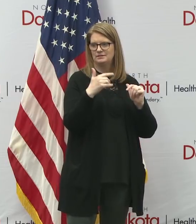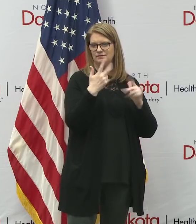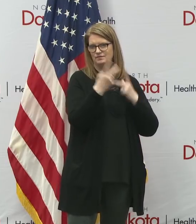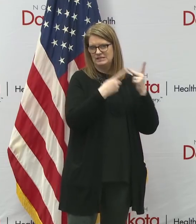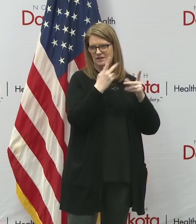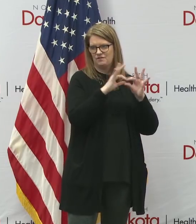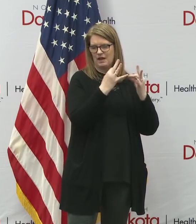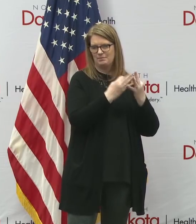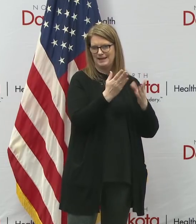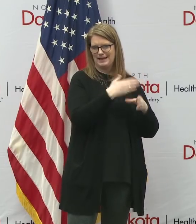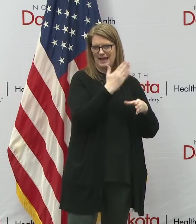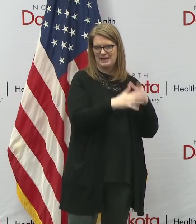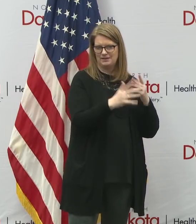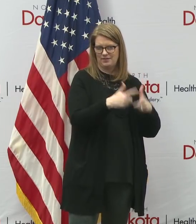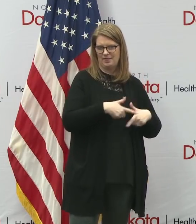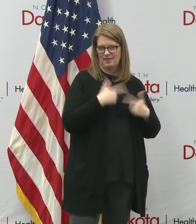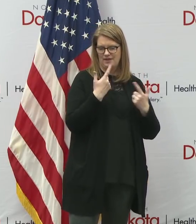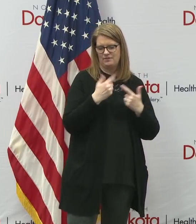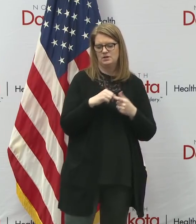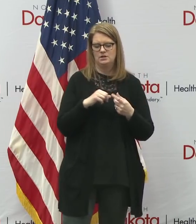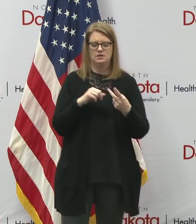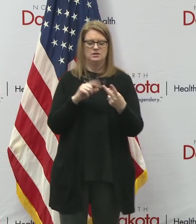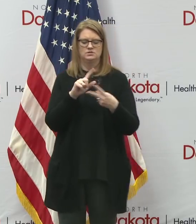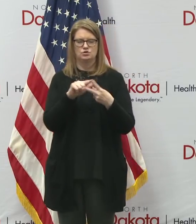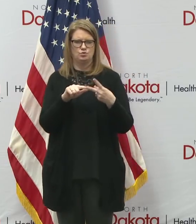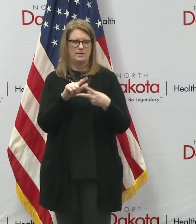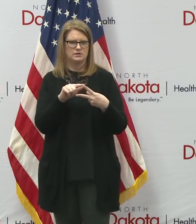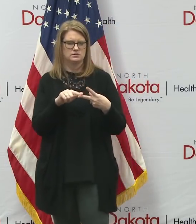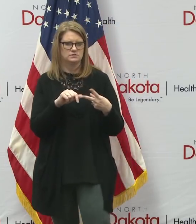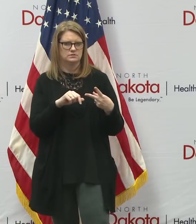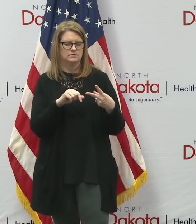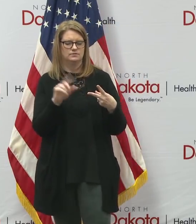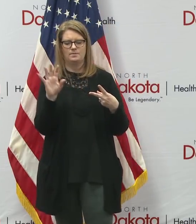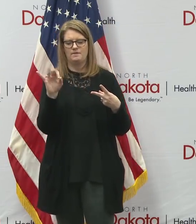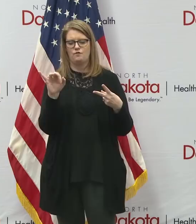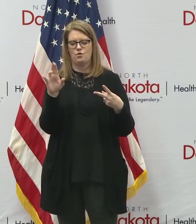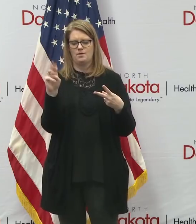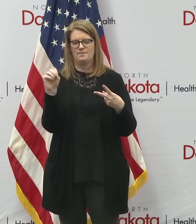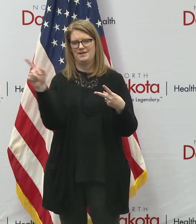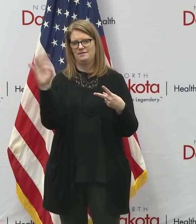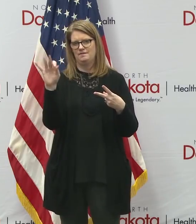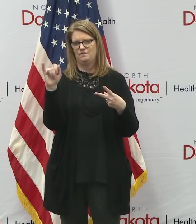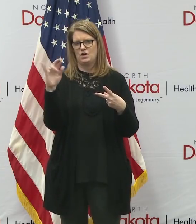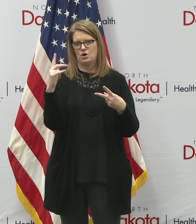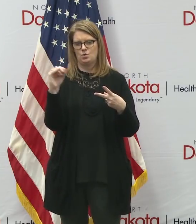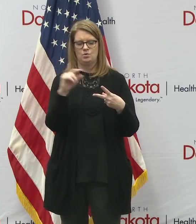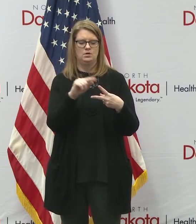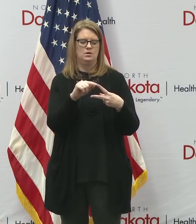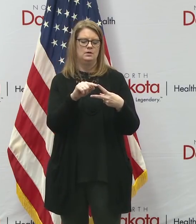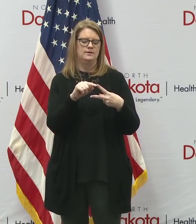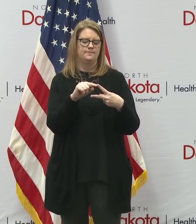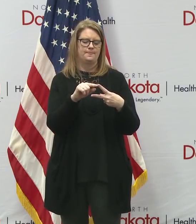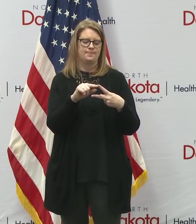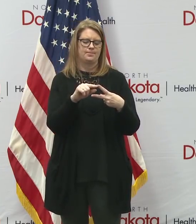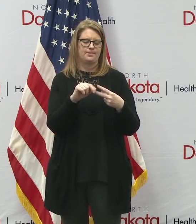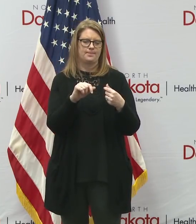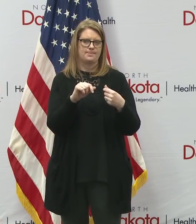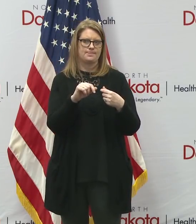life? Two-part question coming in from April Baumgartner from the Forum. The first part is